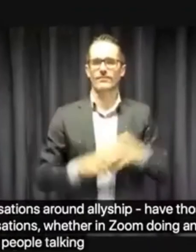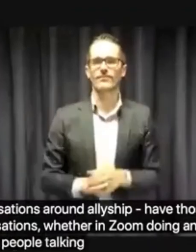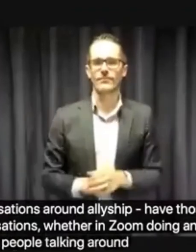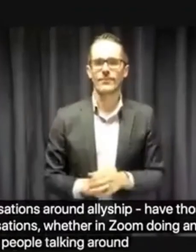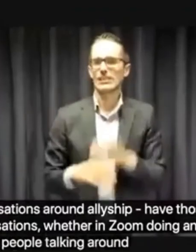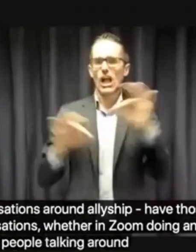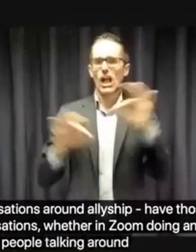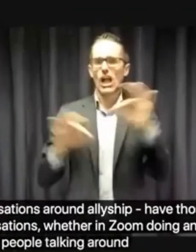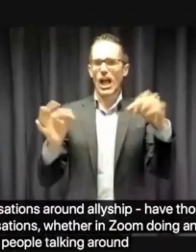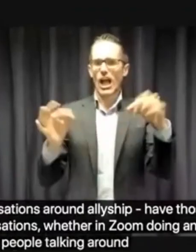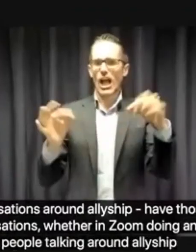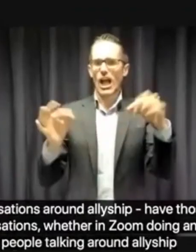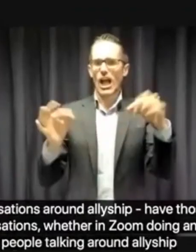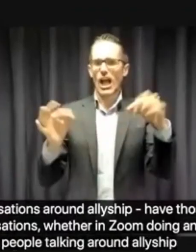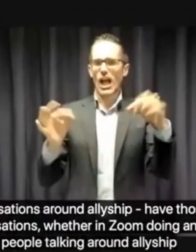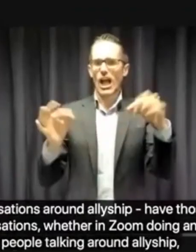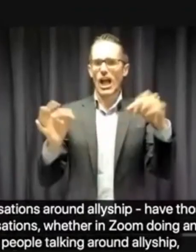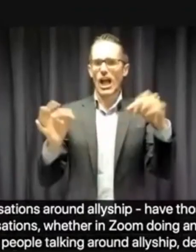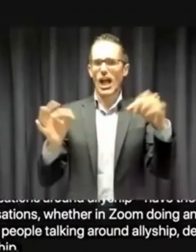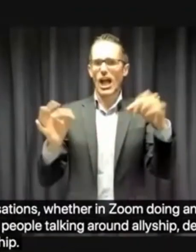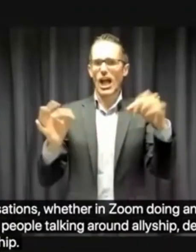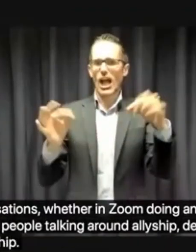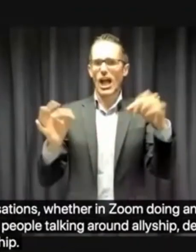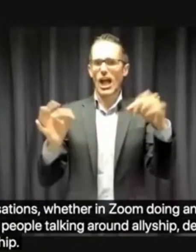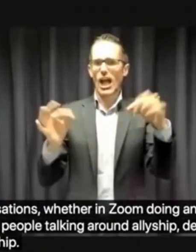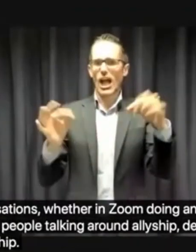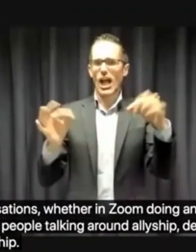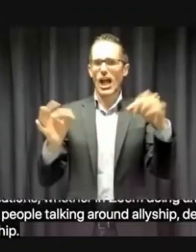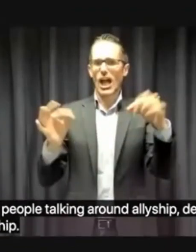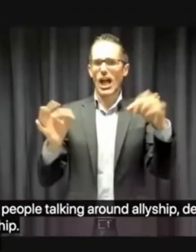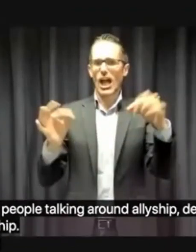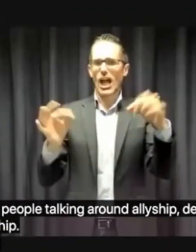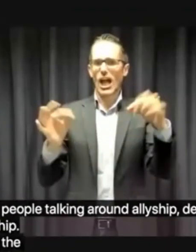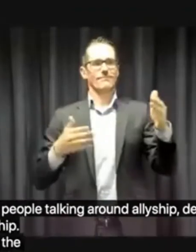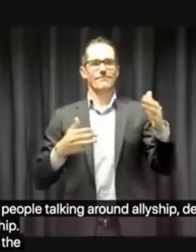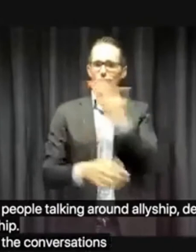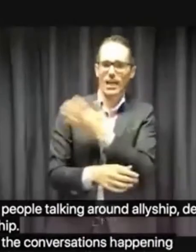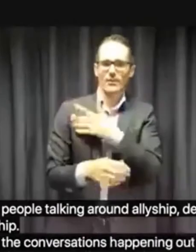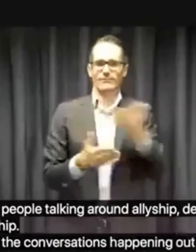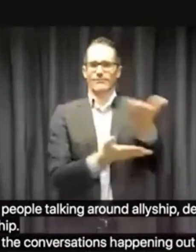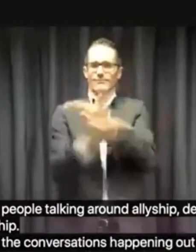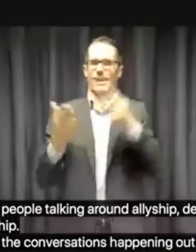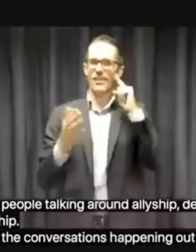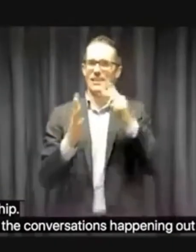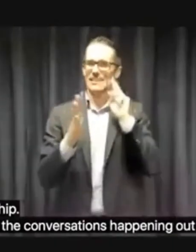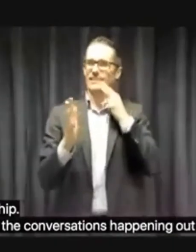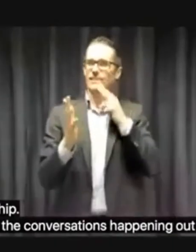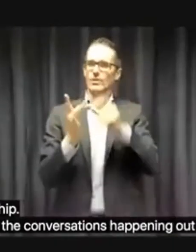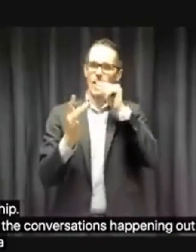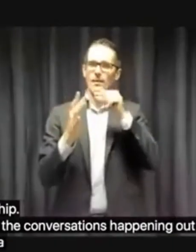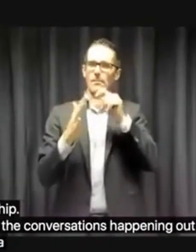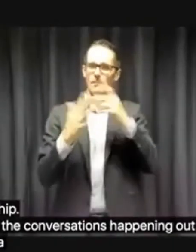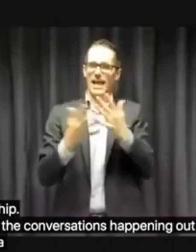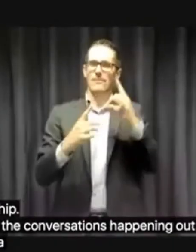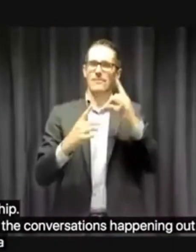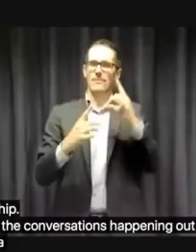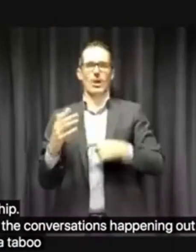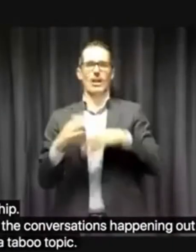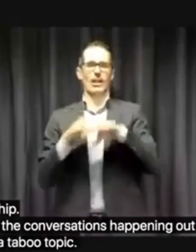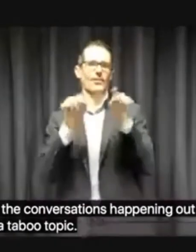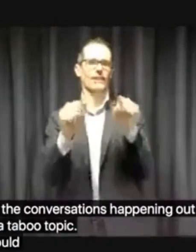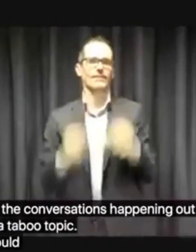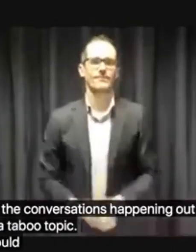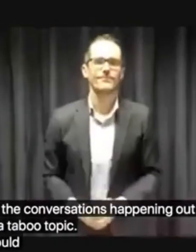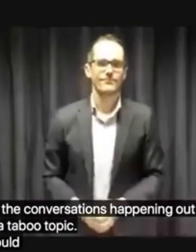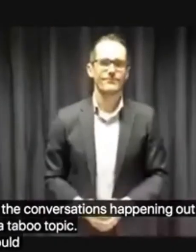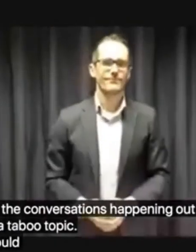getting the conversations happening out there. It's not a taboo topic. You should be open, transparent, and proud to talk about these issues. Deep Victoria can